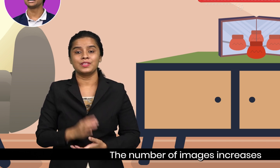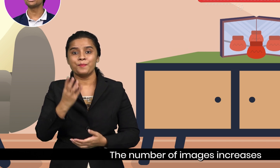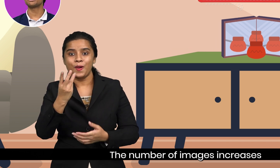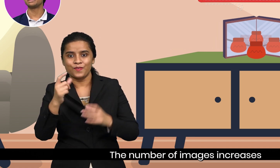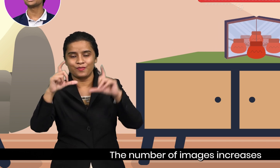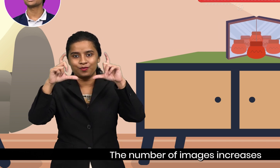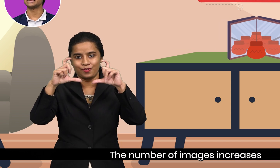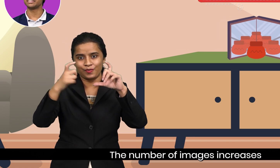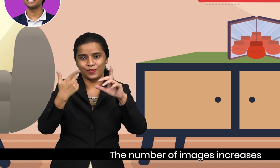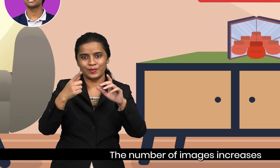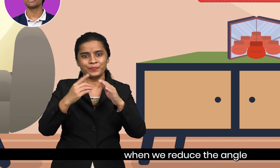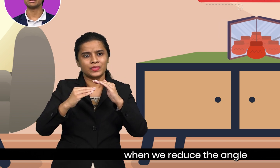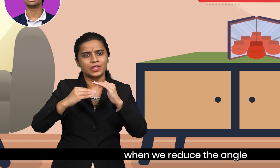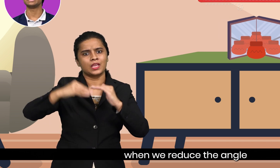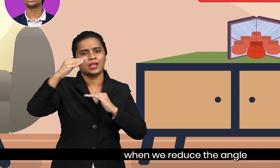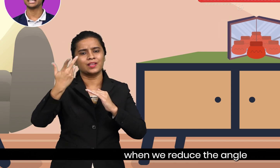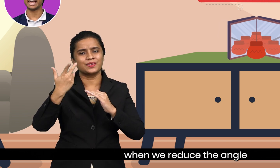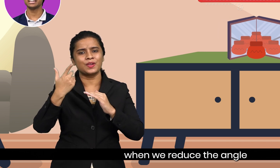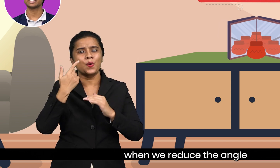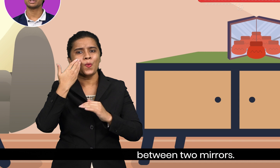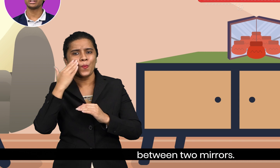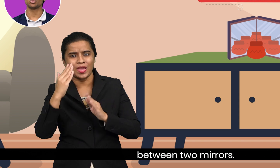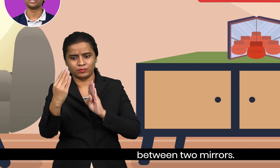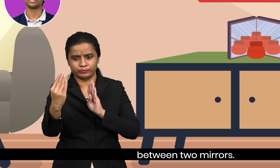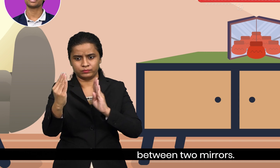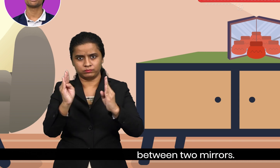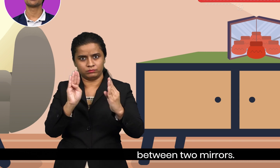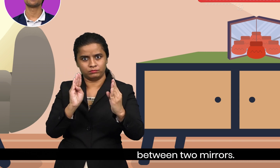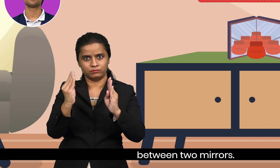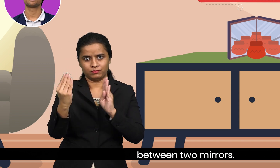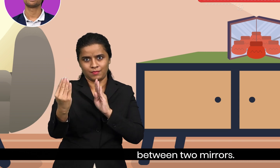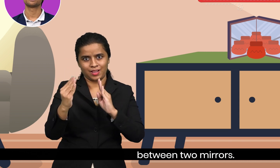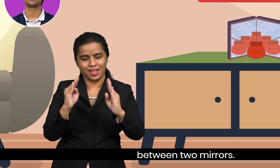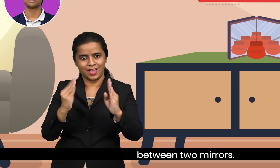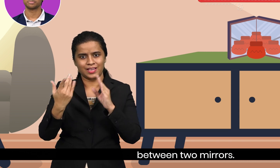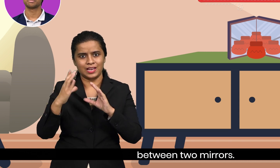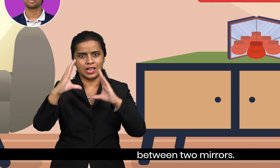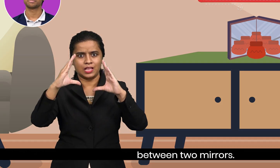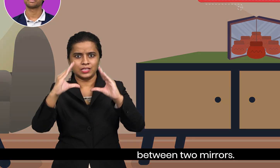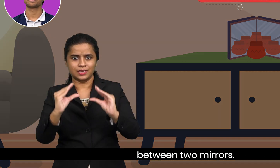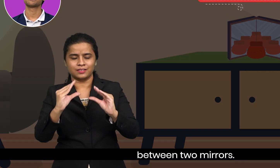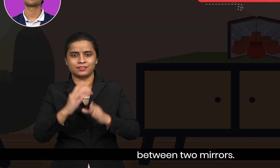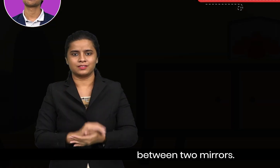The number of images increase when we reduce the angle between 2 mirrors.